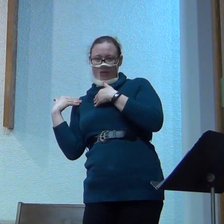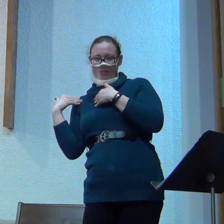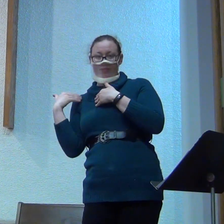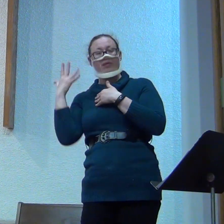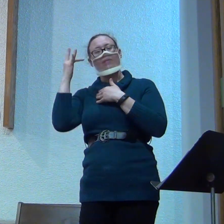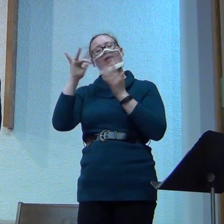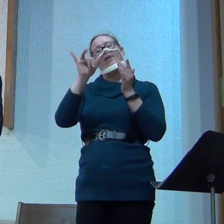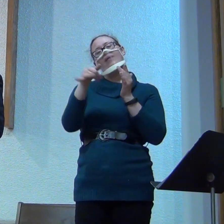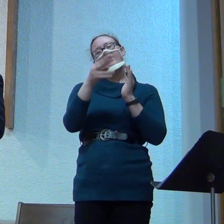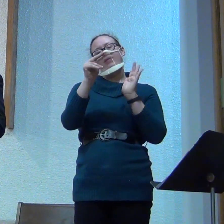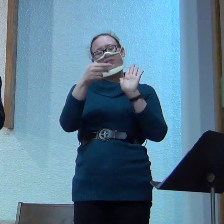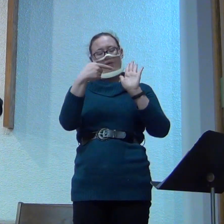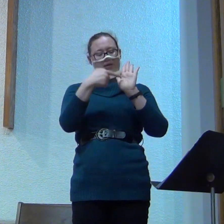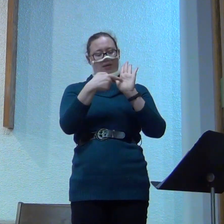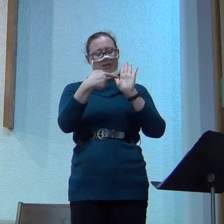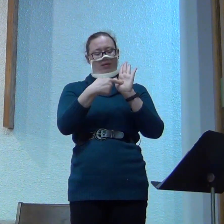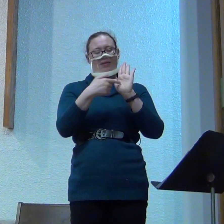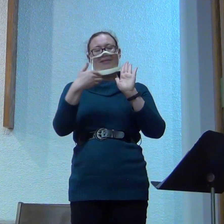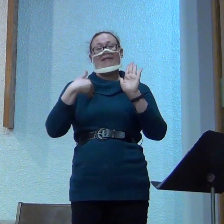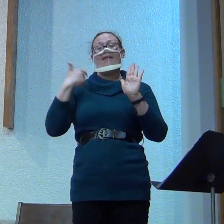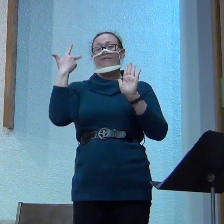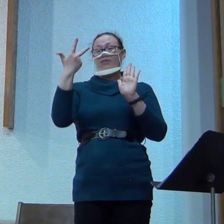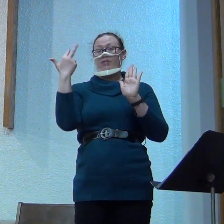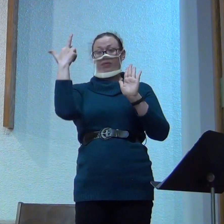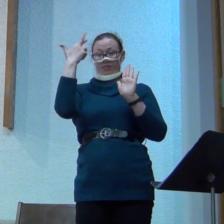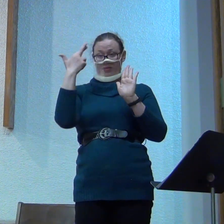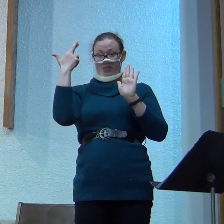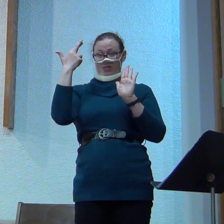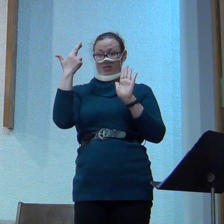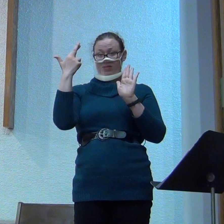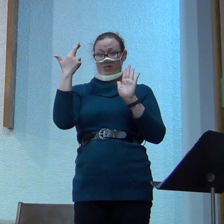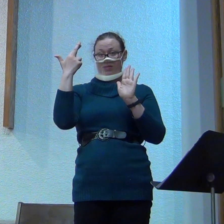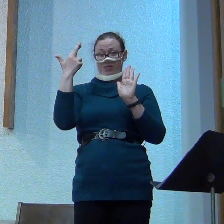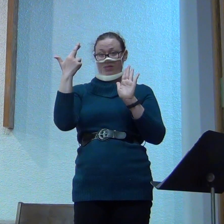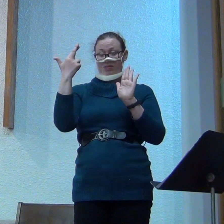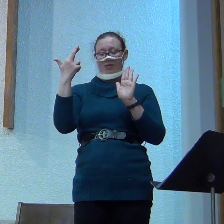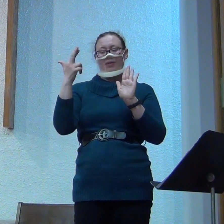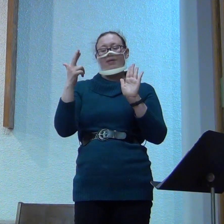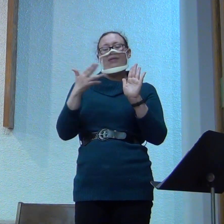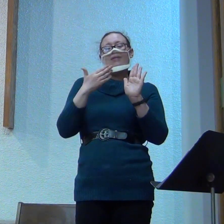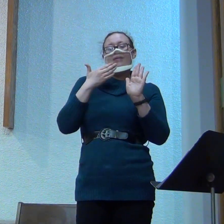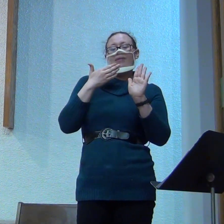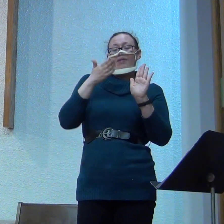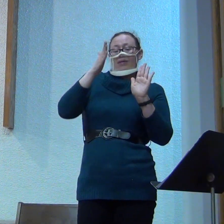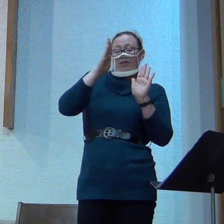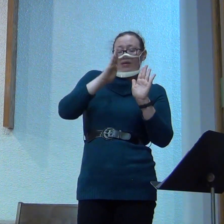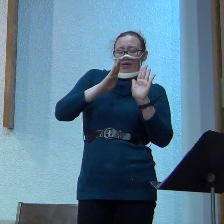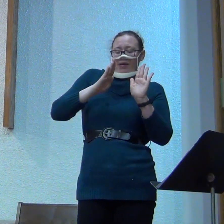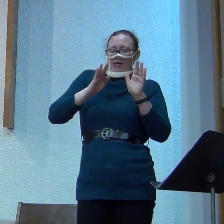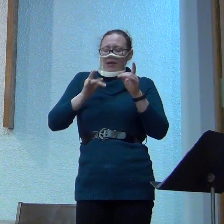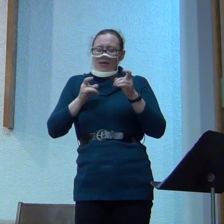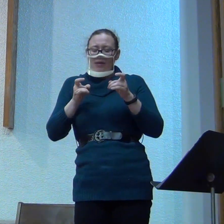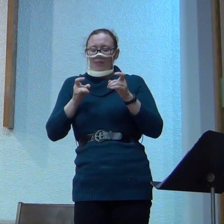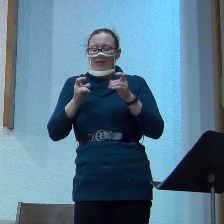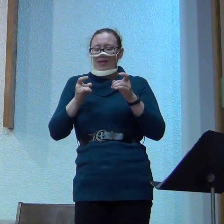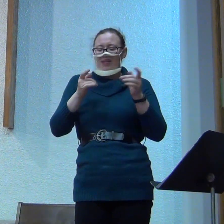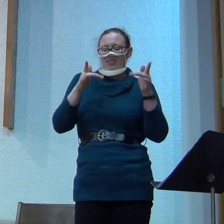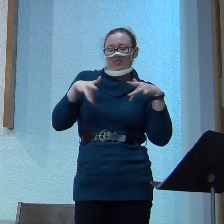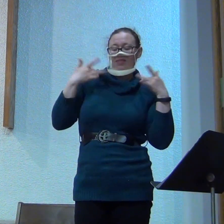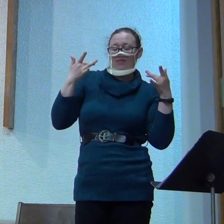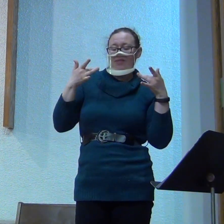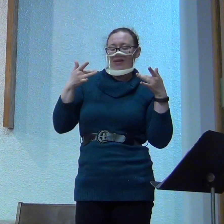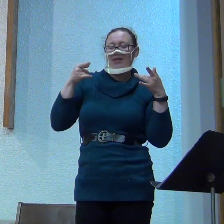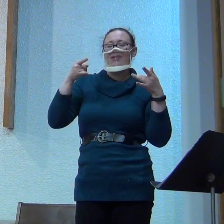Instead, John supplies three reasons why this miracle is legit, if you want to use that